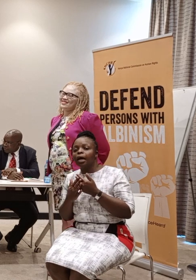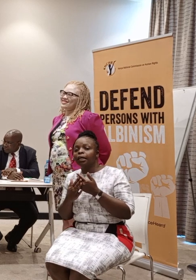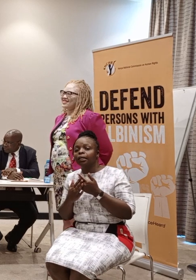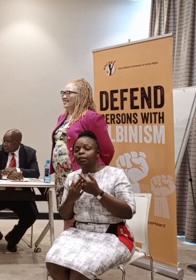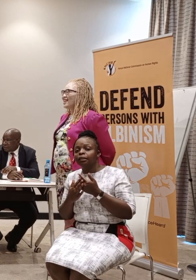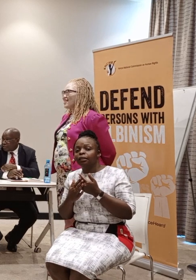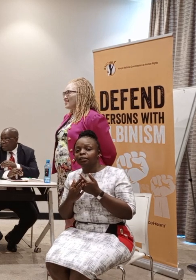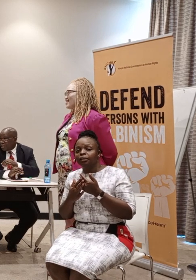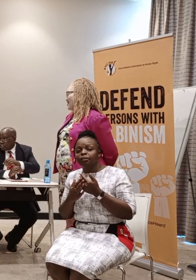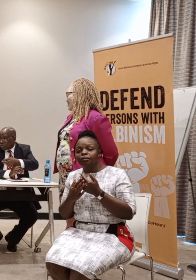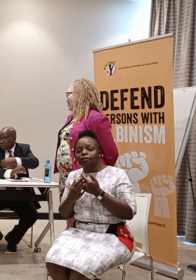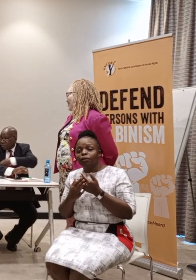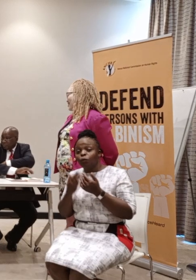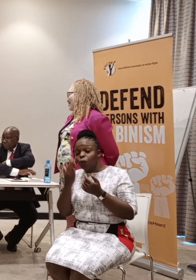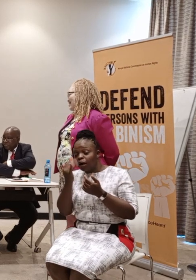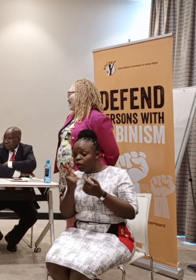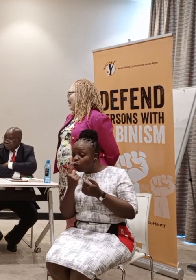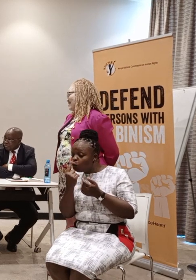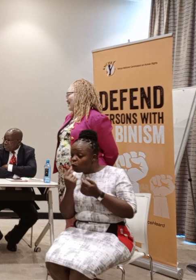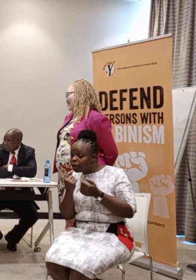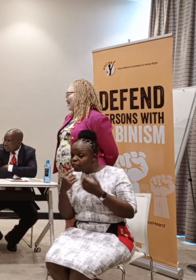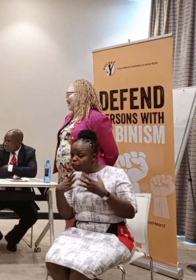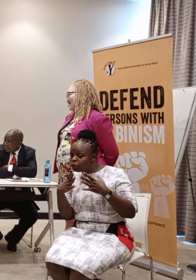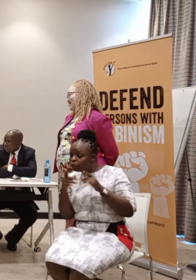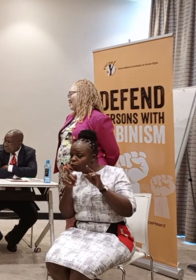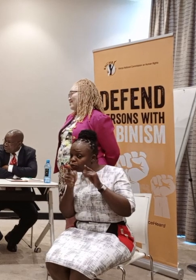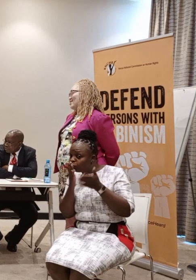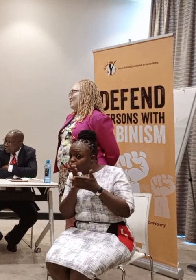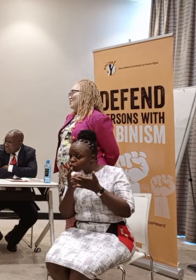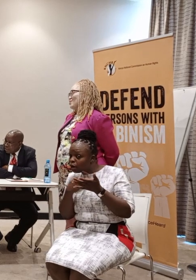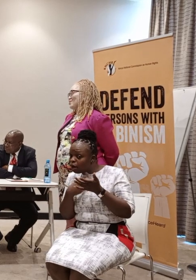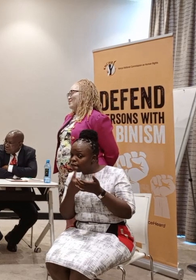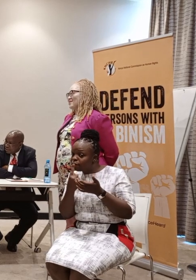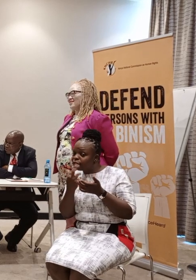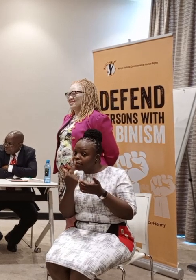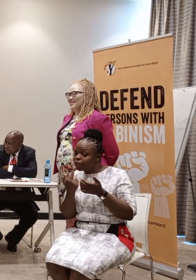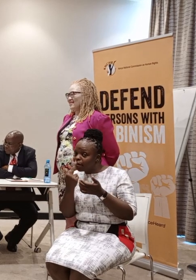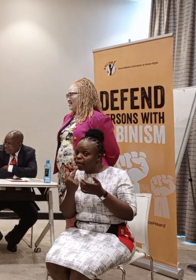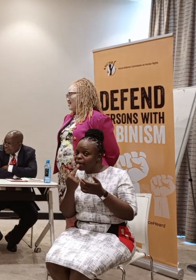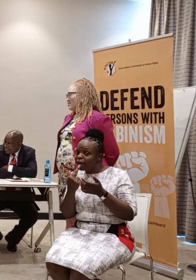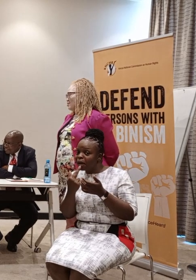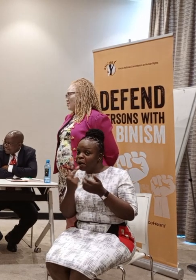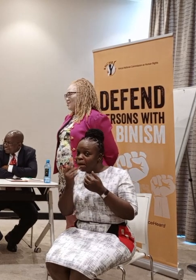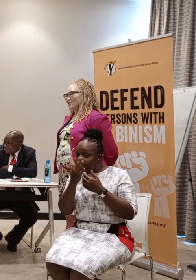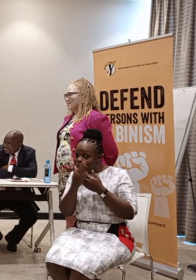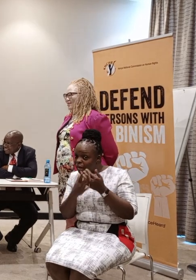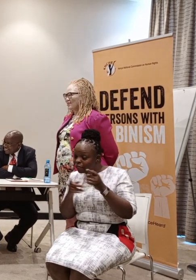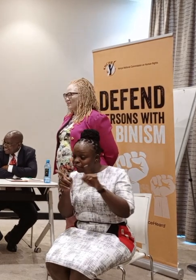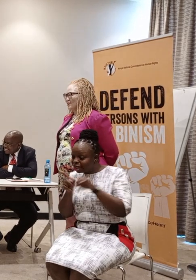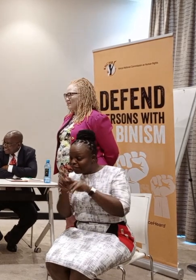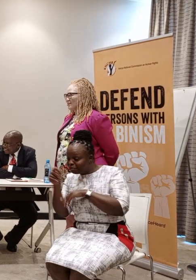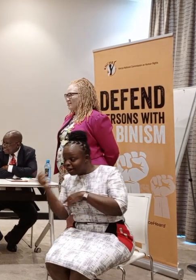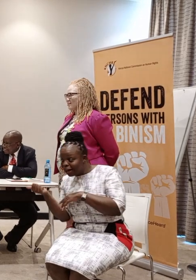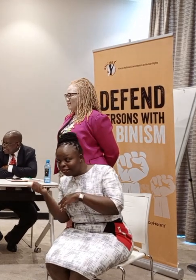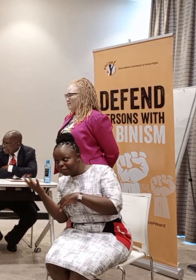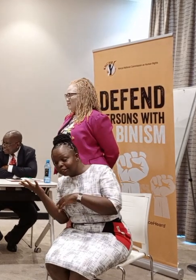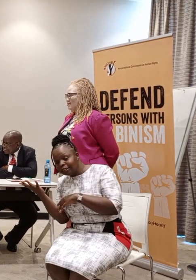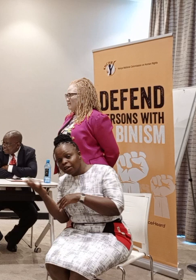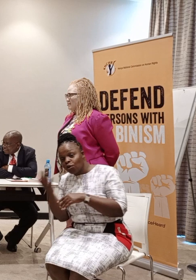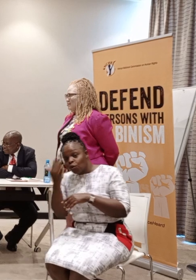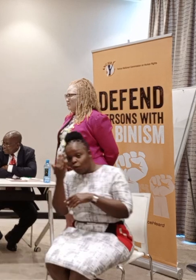That's funny, eh? Yes. But kumbe hao wana damu nyekundu kama? Yes. Because you see now there was this stone